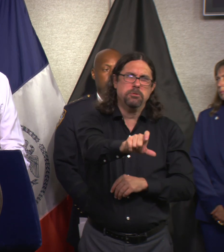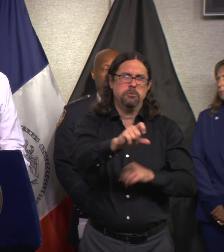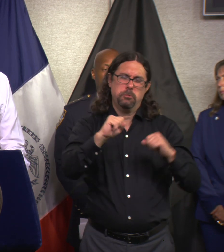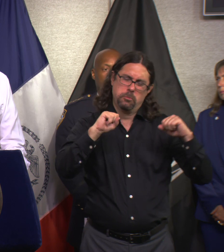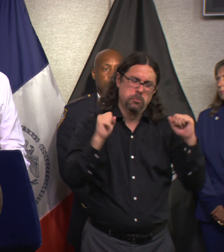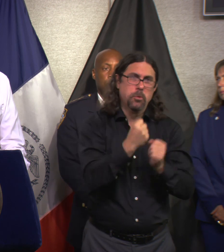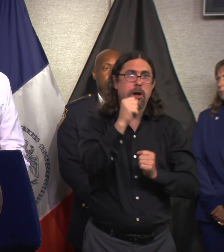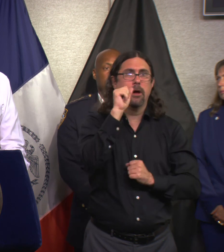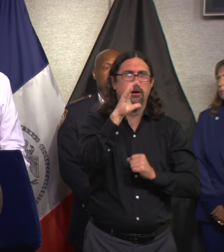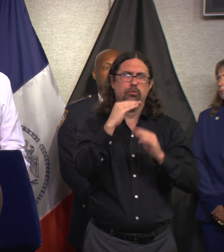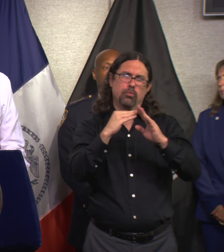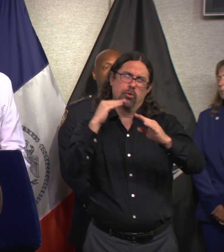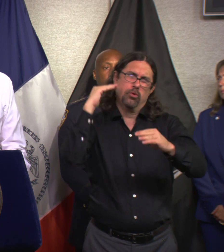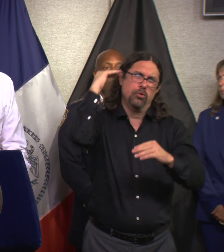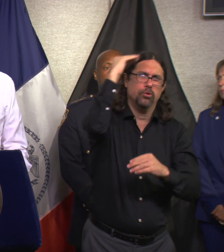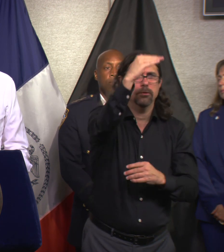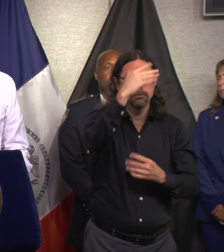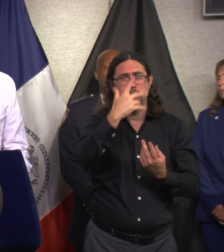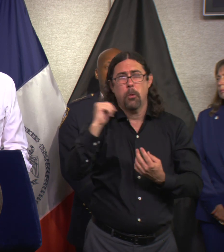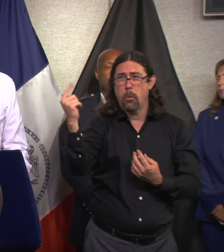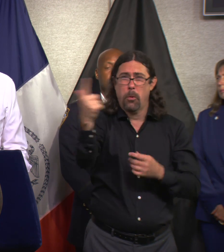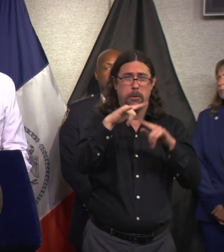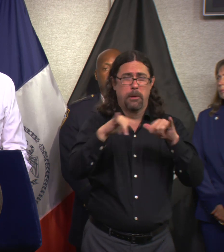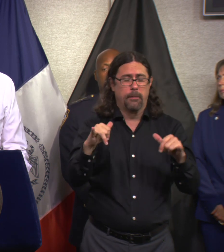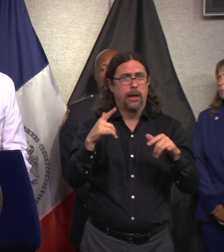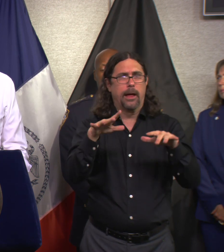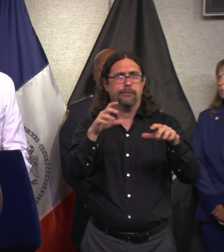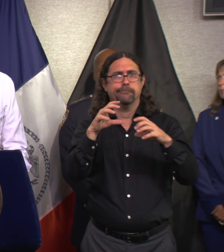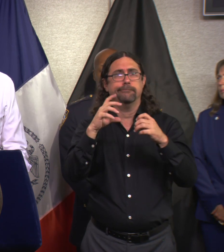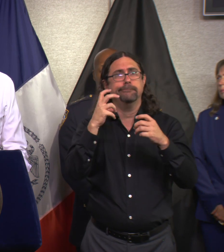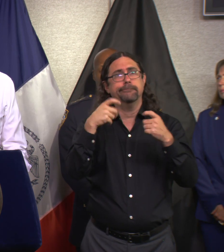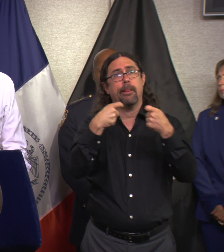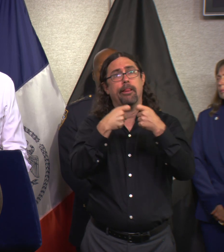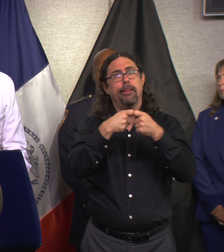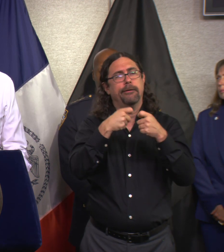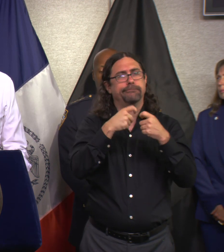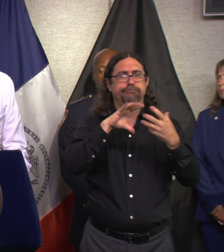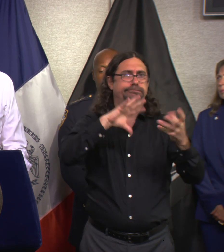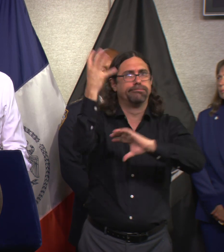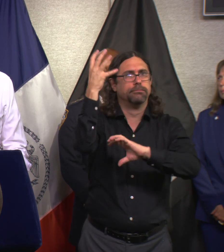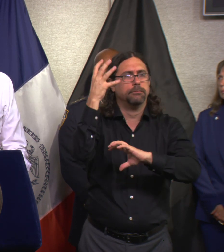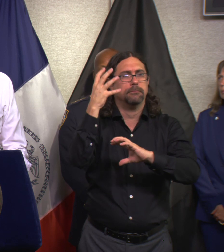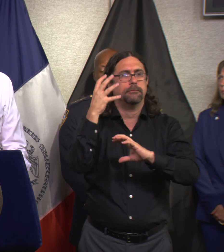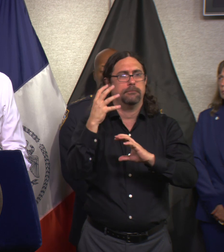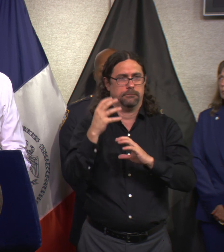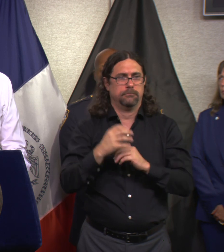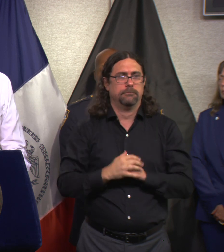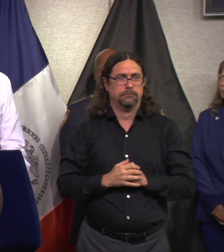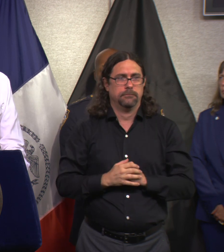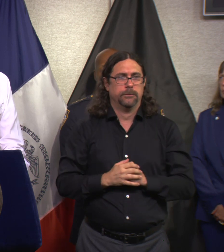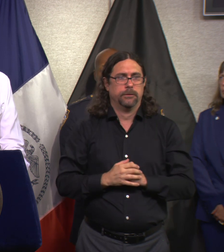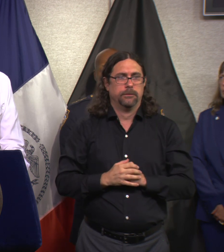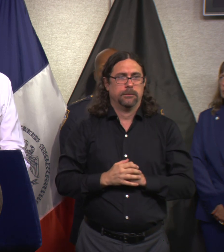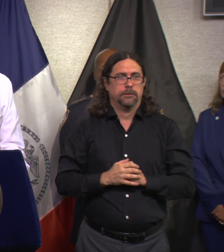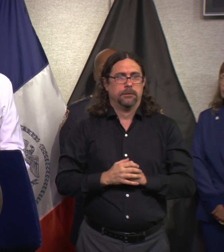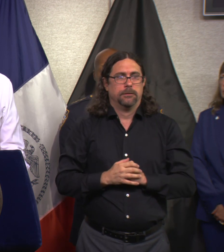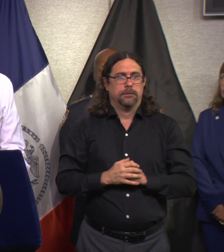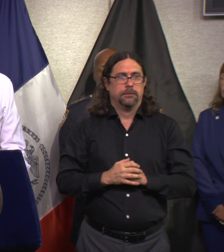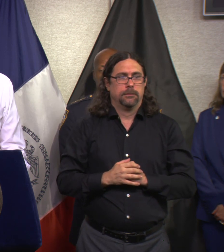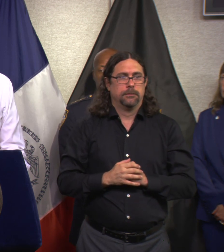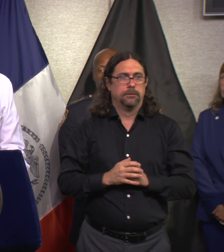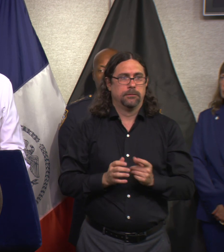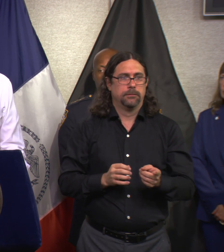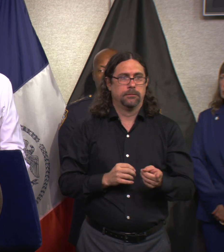electric consumption they can. So the way to do that is to set the thermostat to 78 degrees. So we're going to be doing that for all